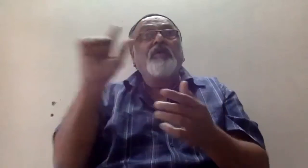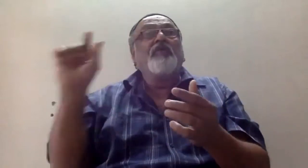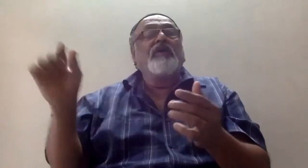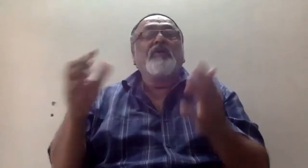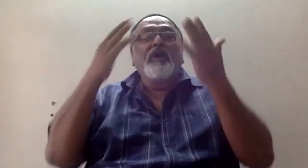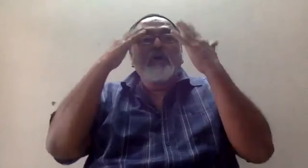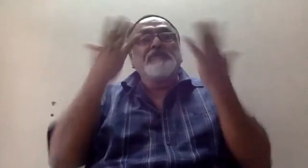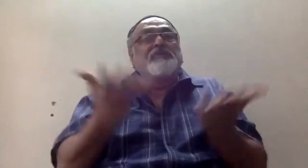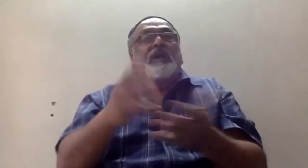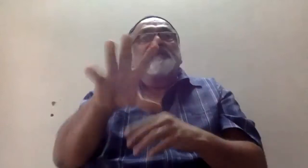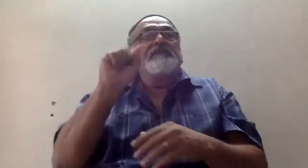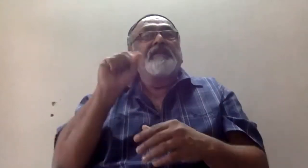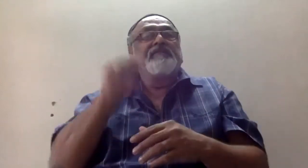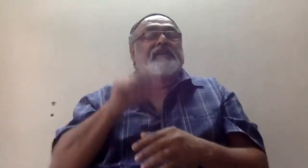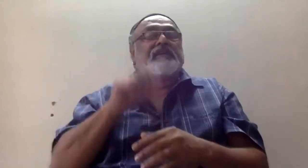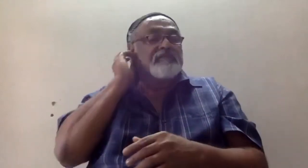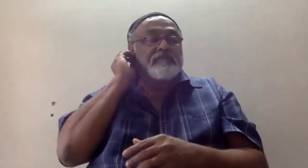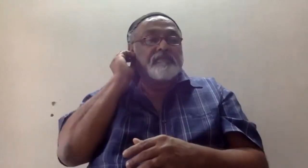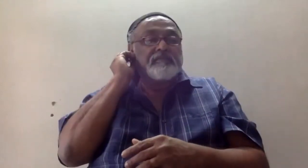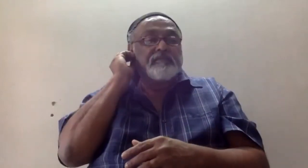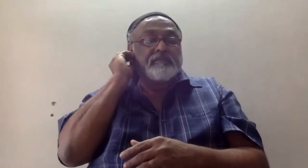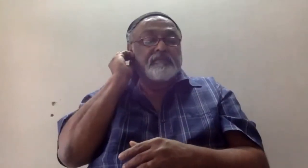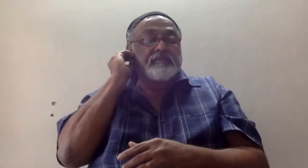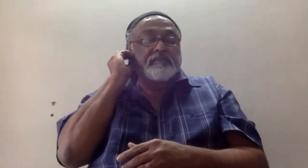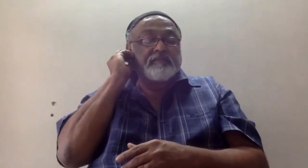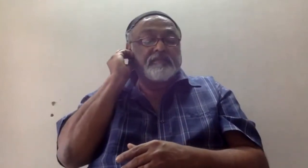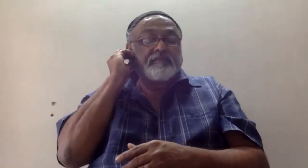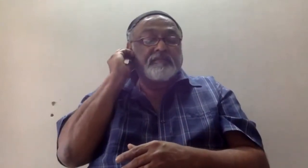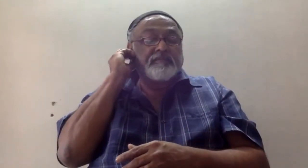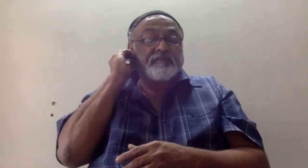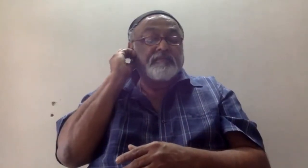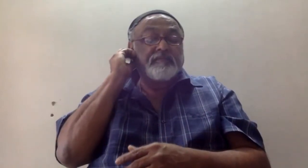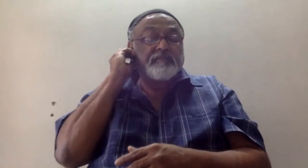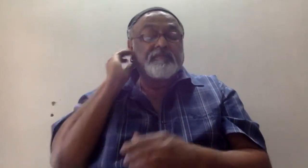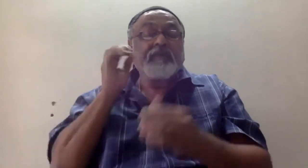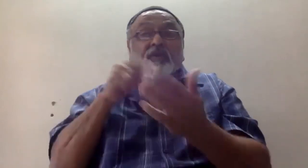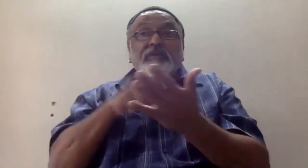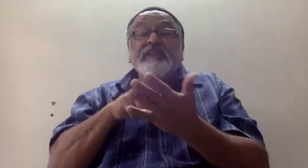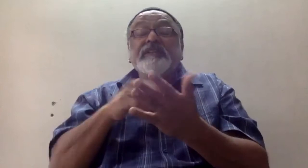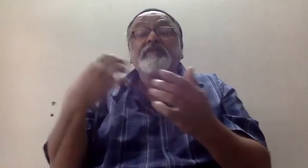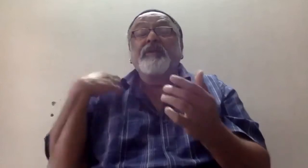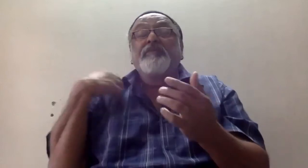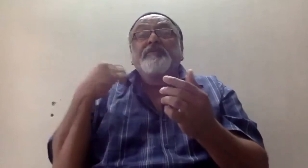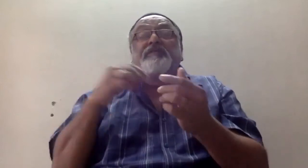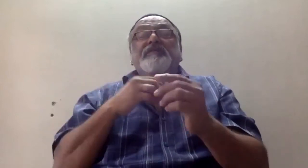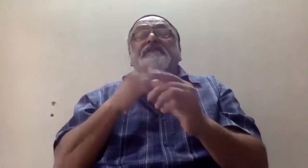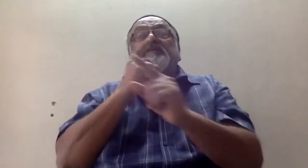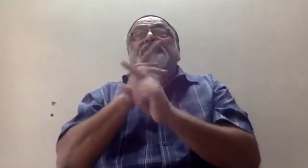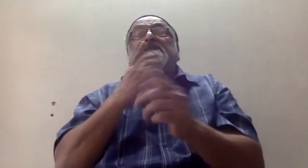you face during hearing and trials. Then many courts have applications